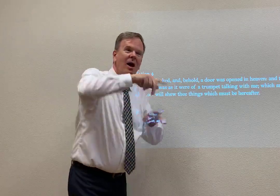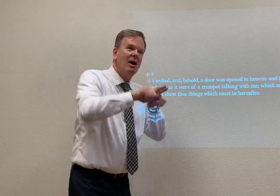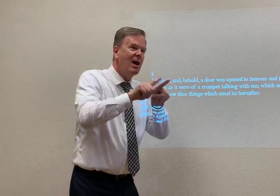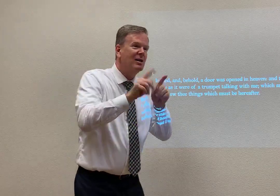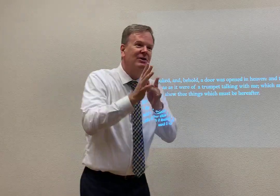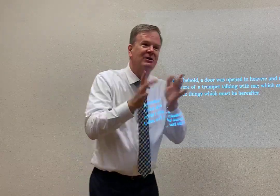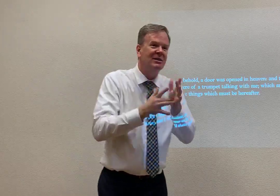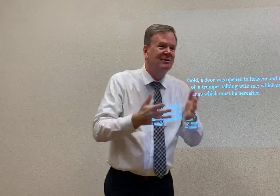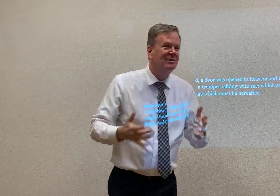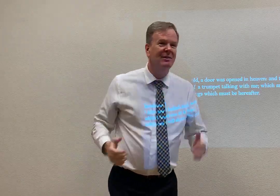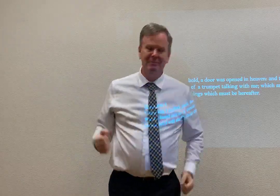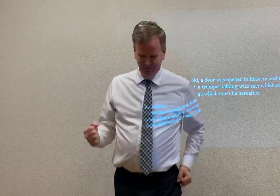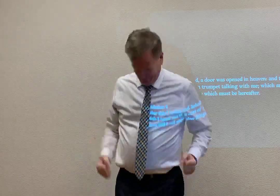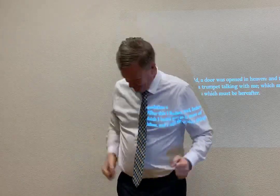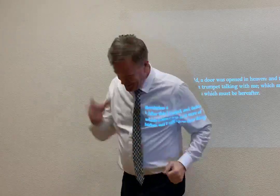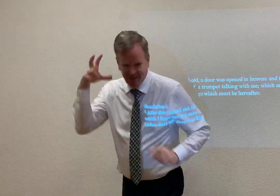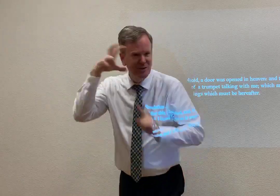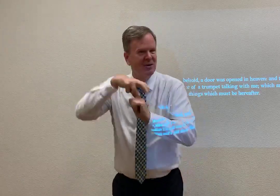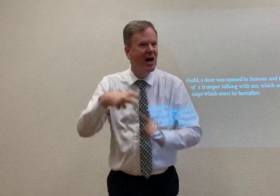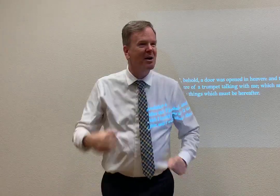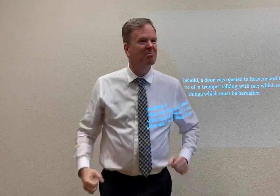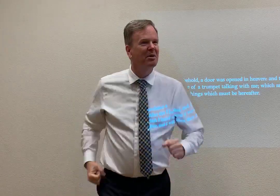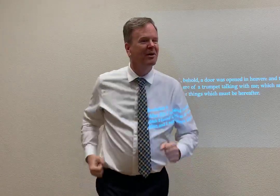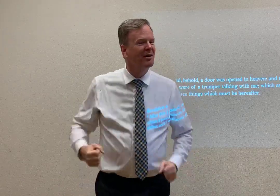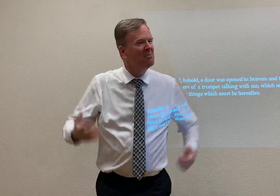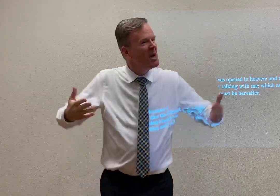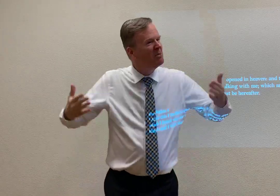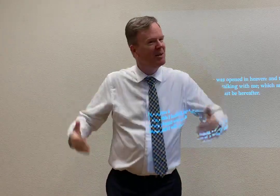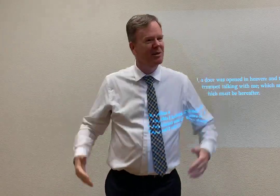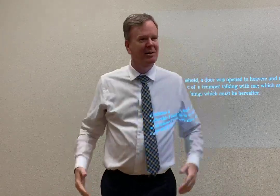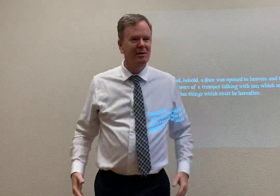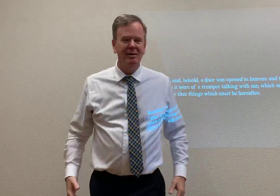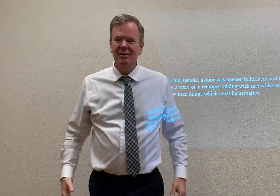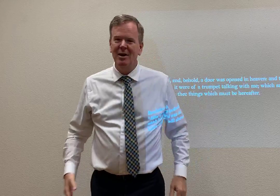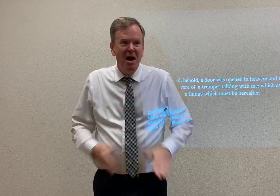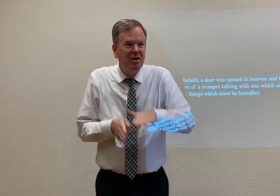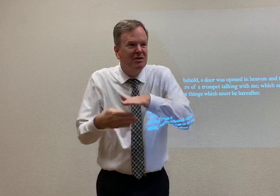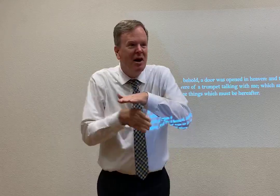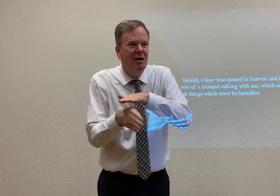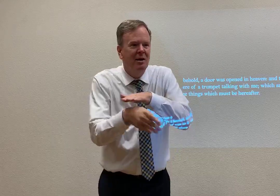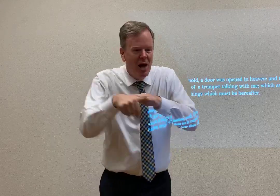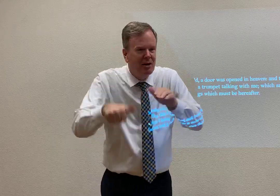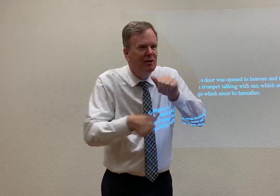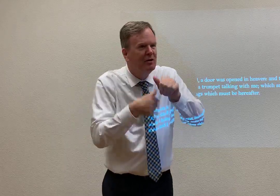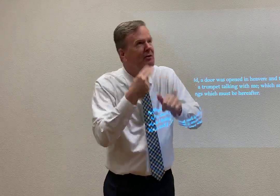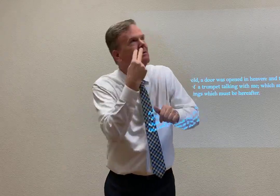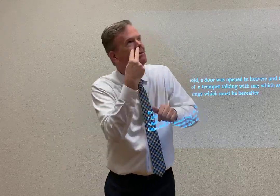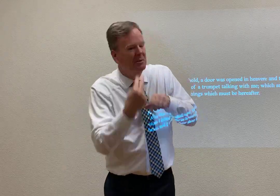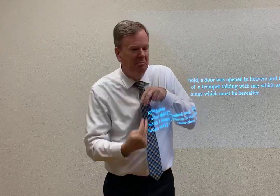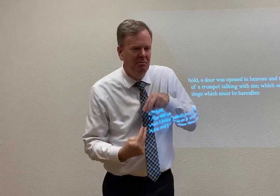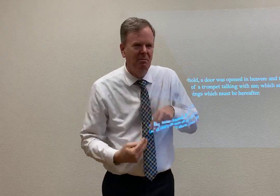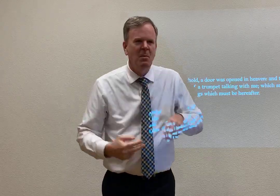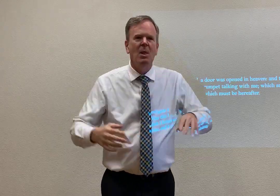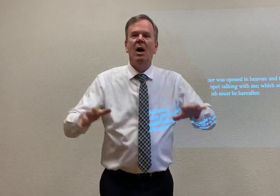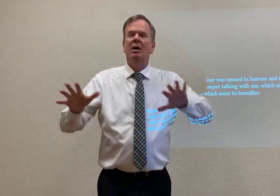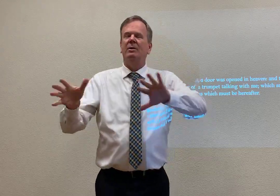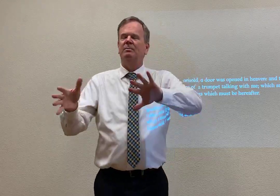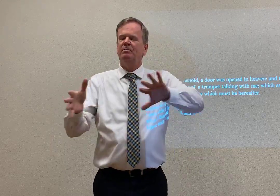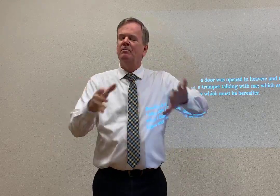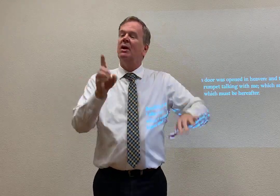Maybe he walked, just like Jesus did. Maybe he walked on water. Who knows? Maybe the sharks underneath him were watching him